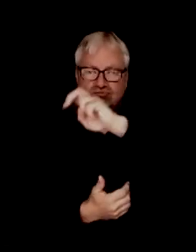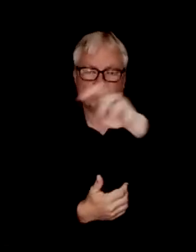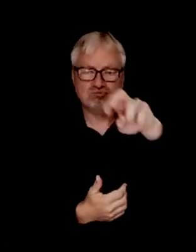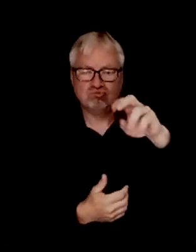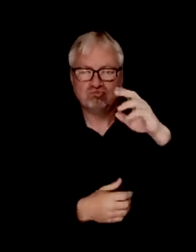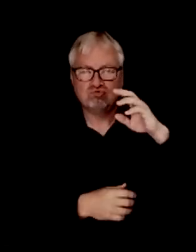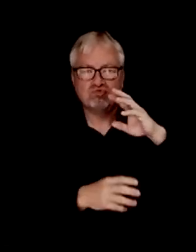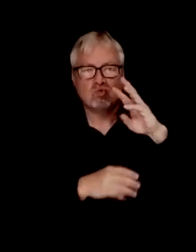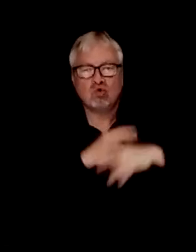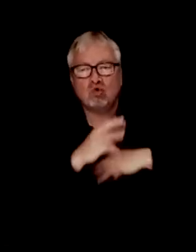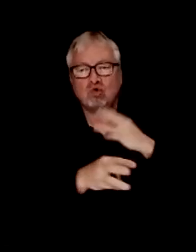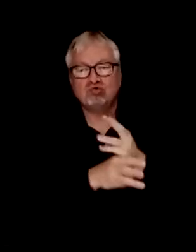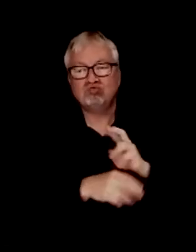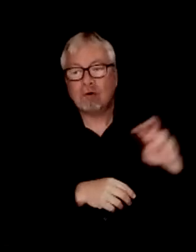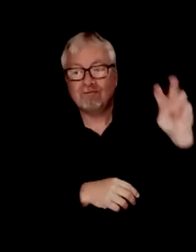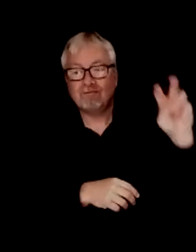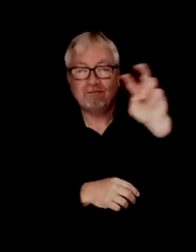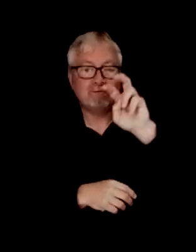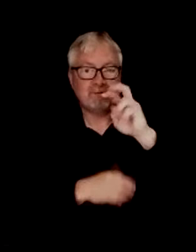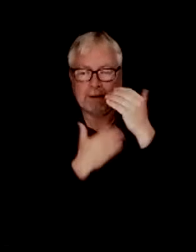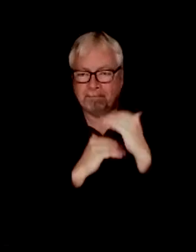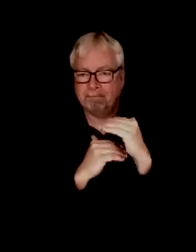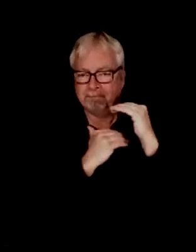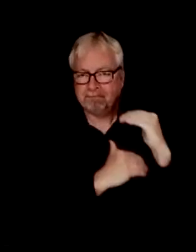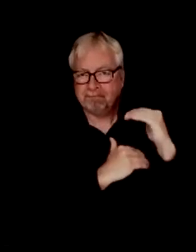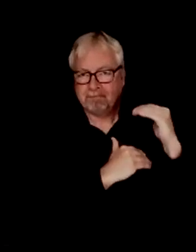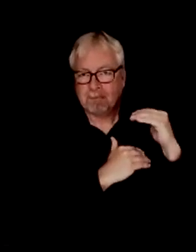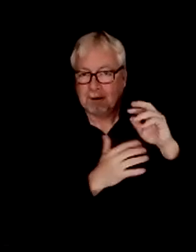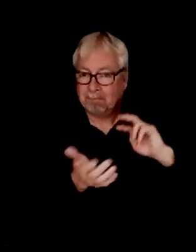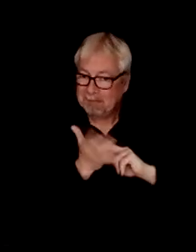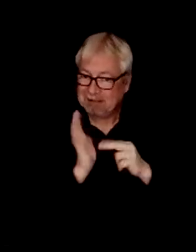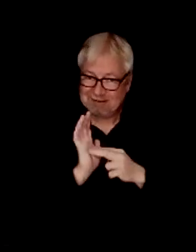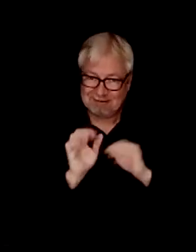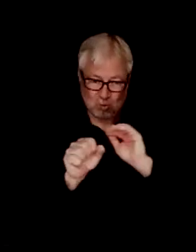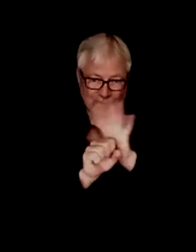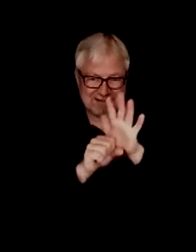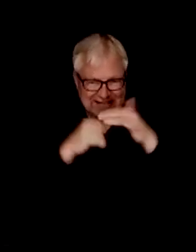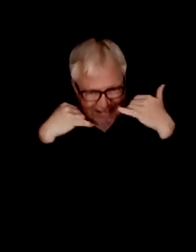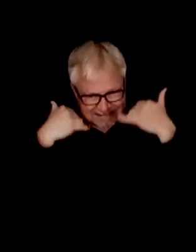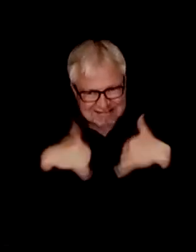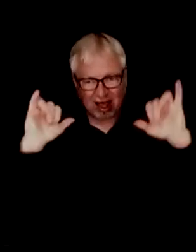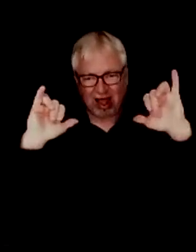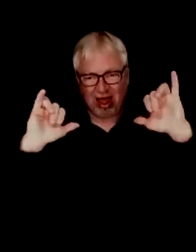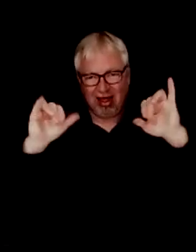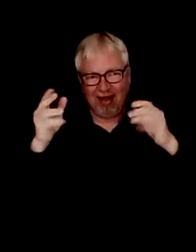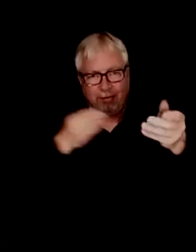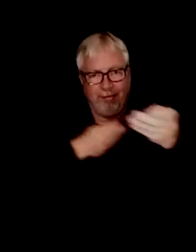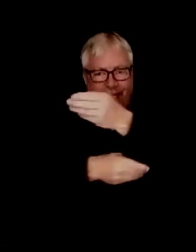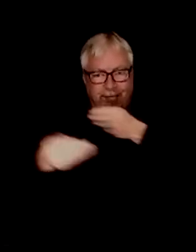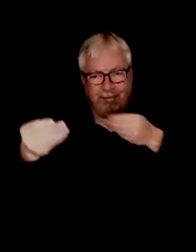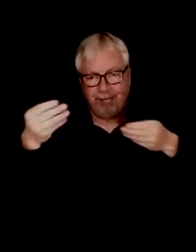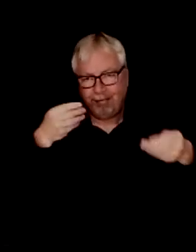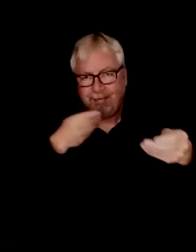of virus circulating still, which creates a lot of opportunity for the